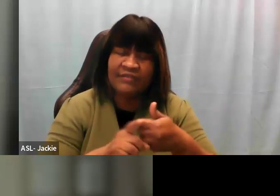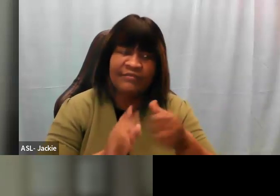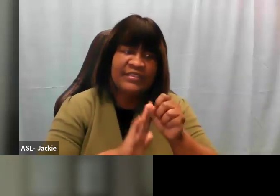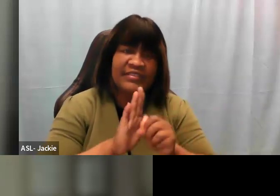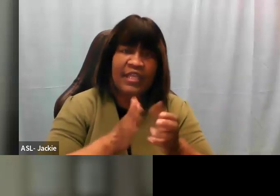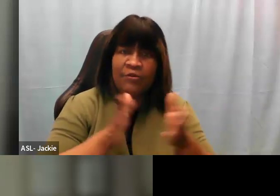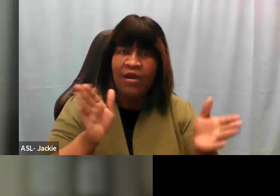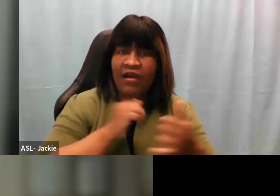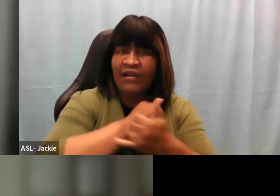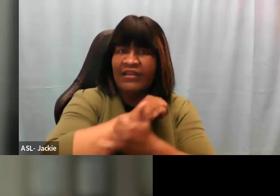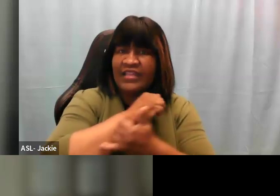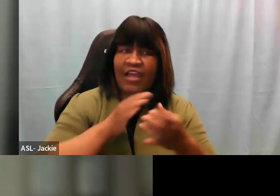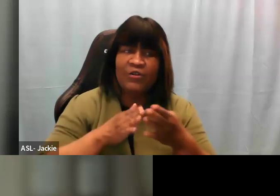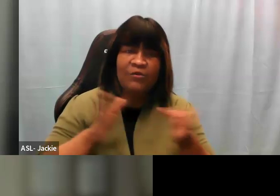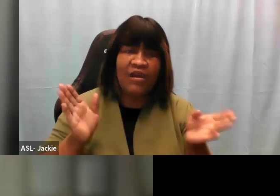countywide, wherever.